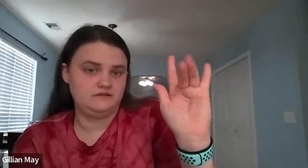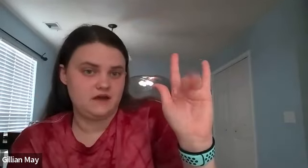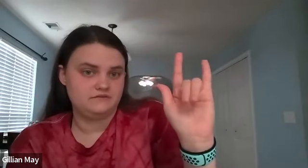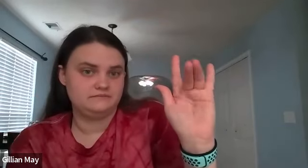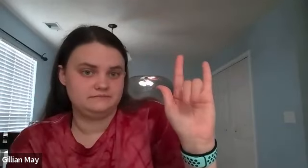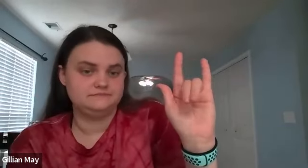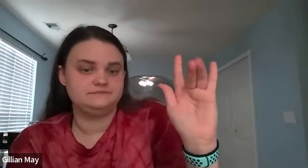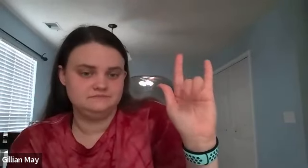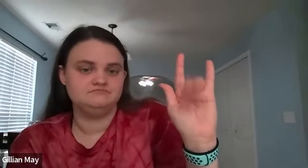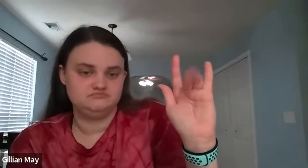25.